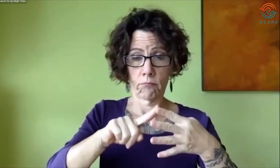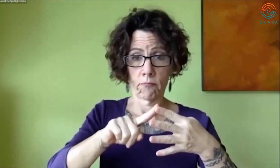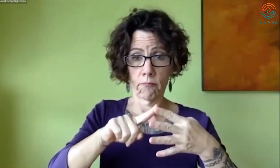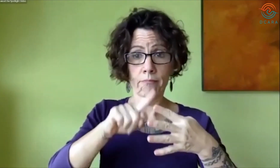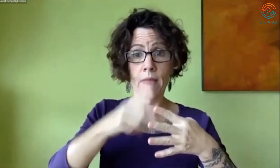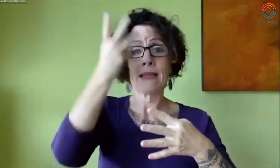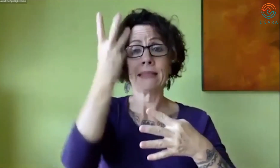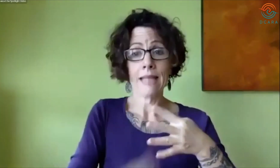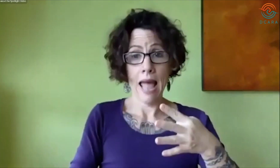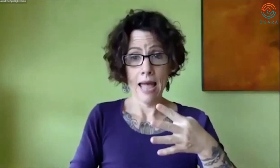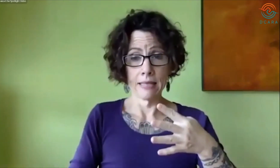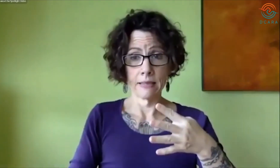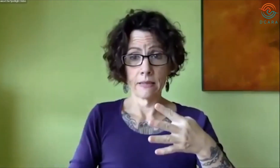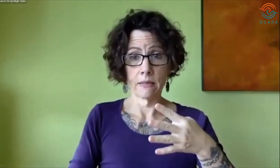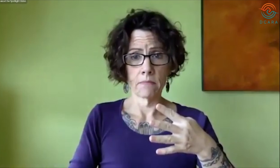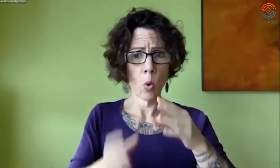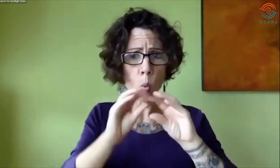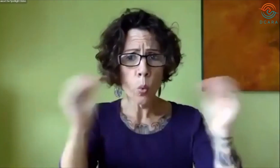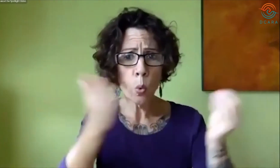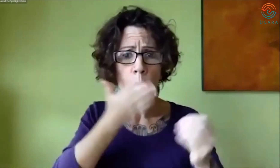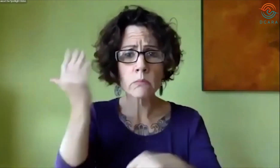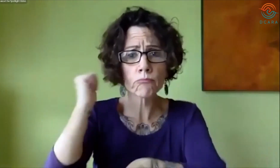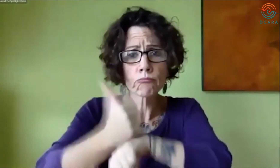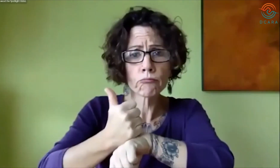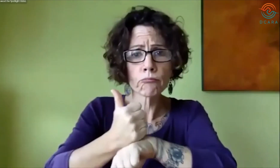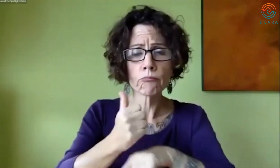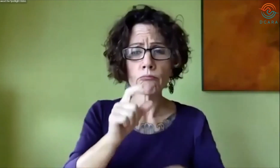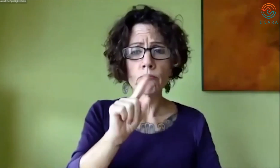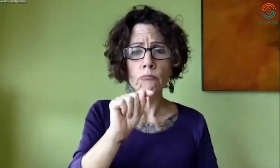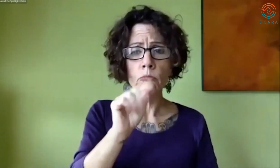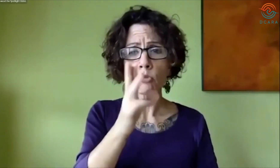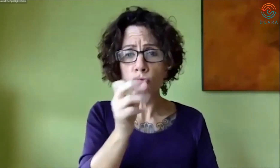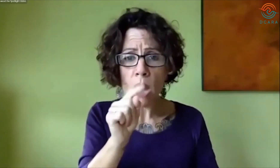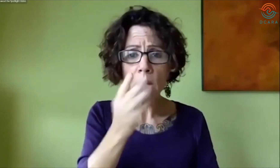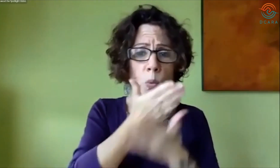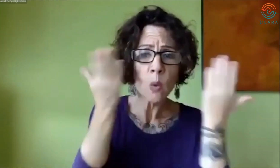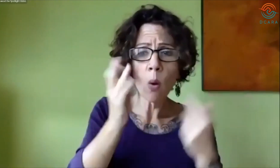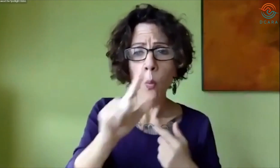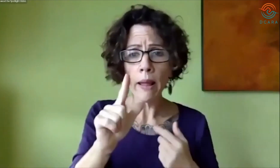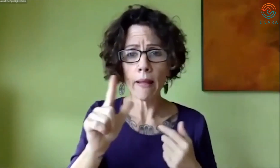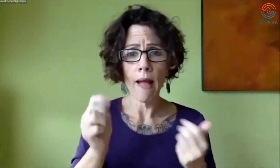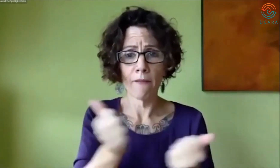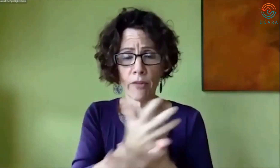passes away, the second one moves into that position, but there's no trust set up, no